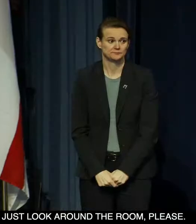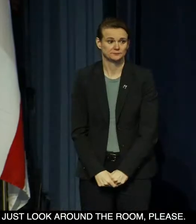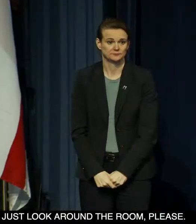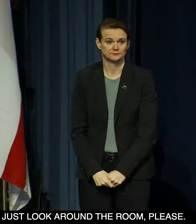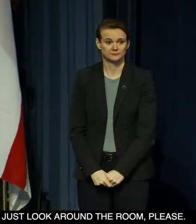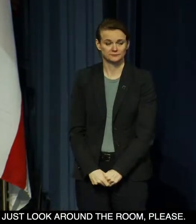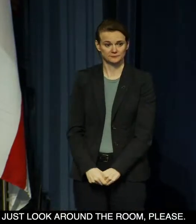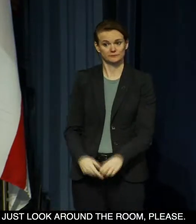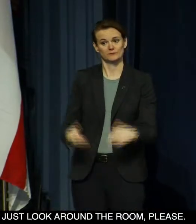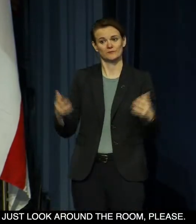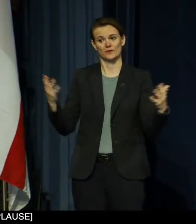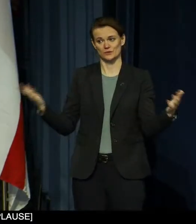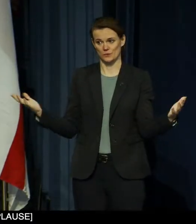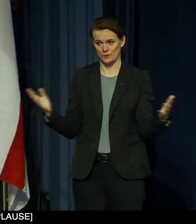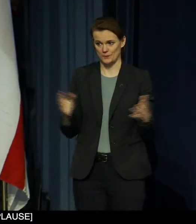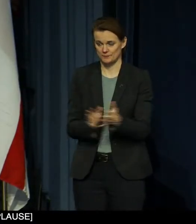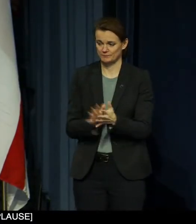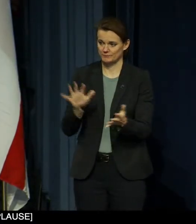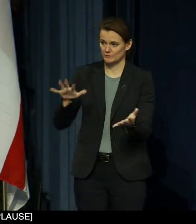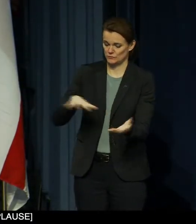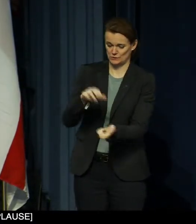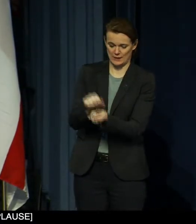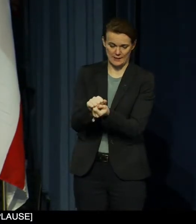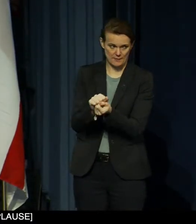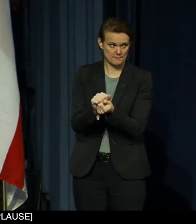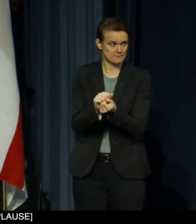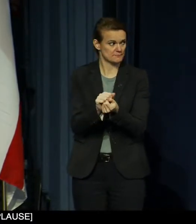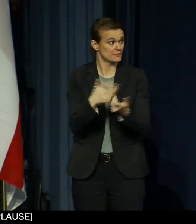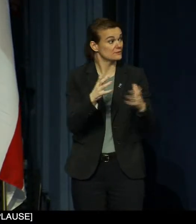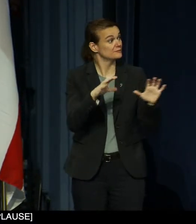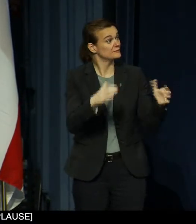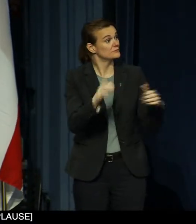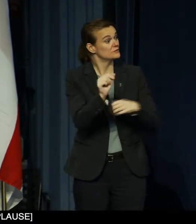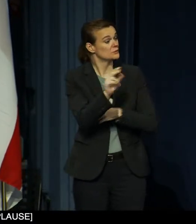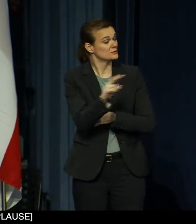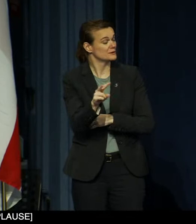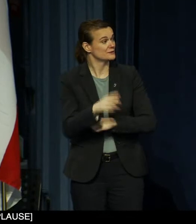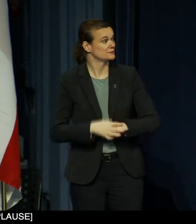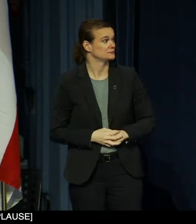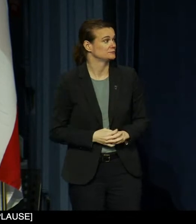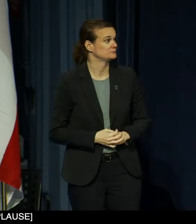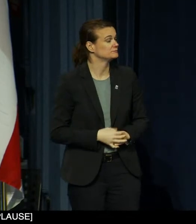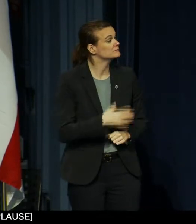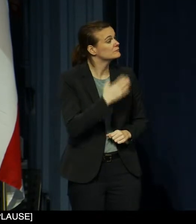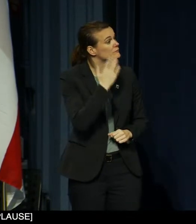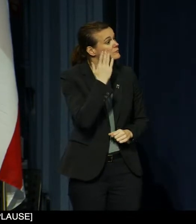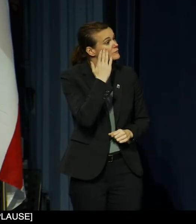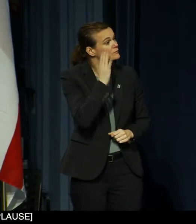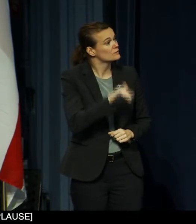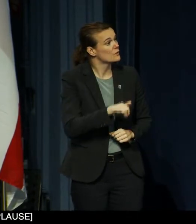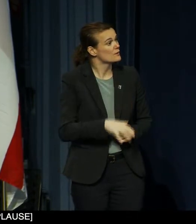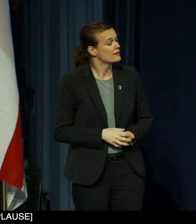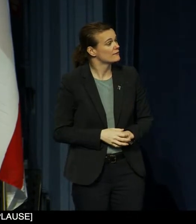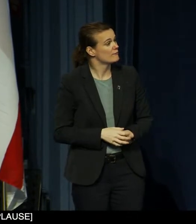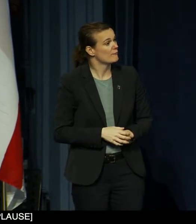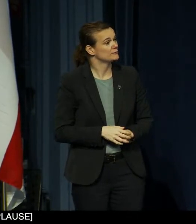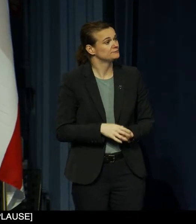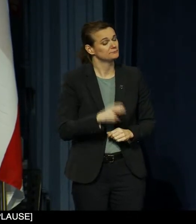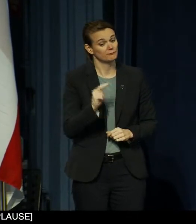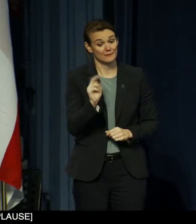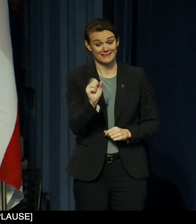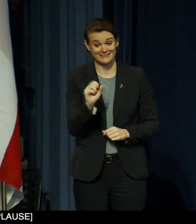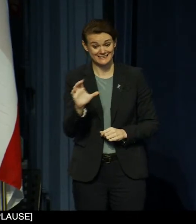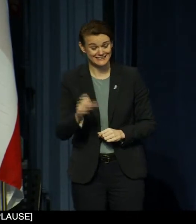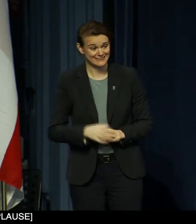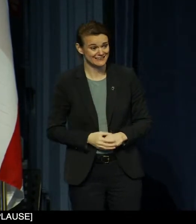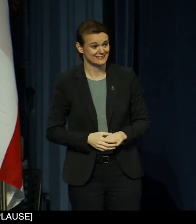So in conclusion, again to our graduating class of 2022, please know that as a college, as a